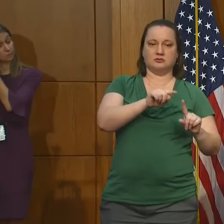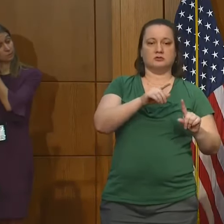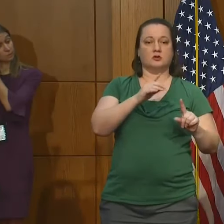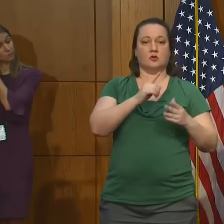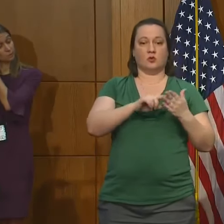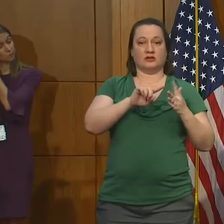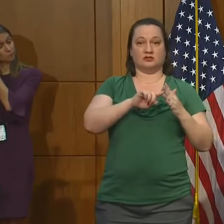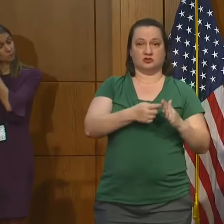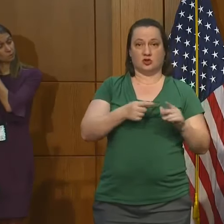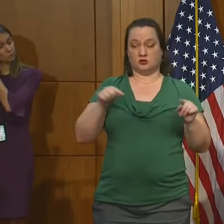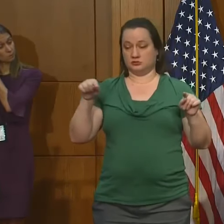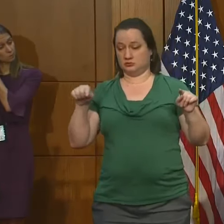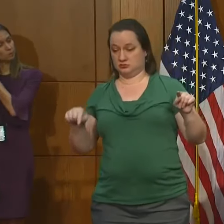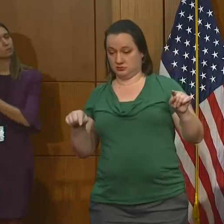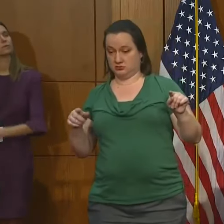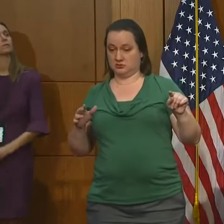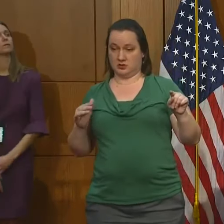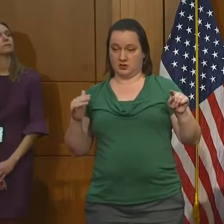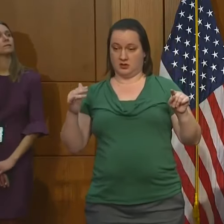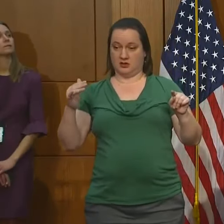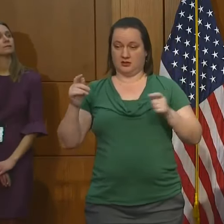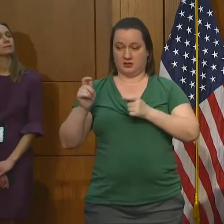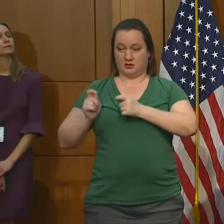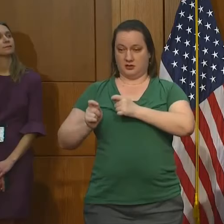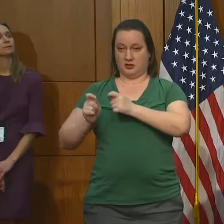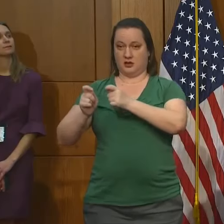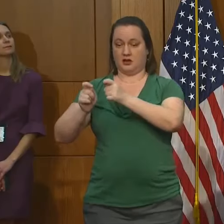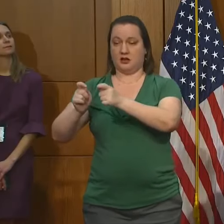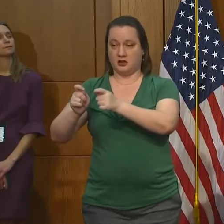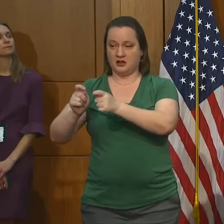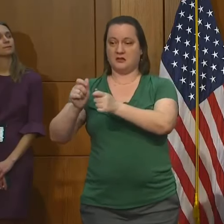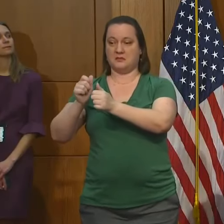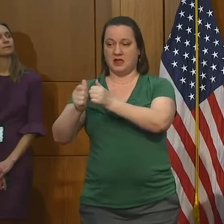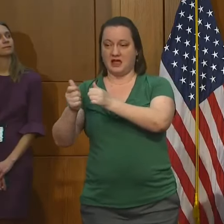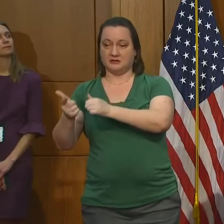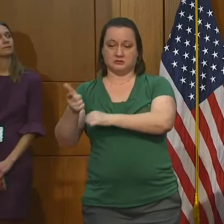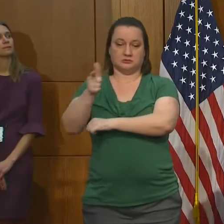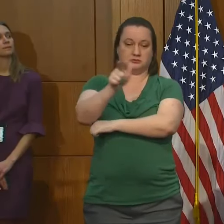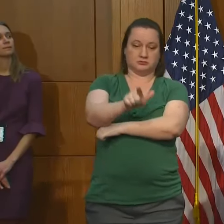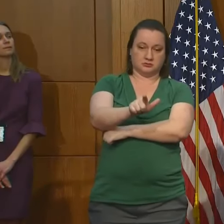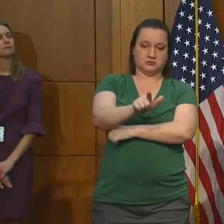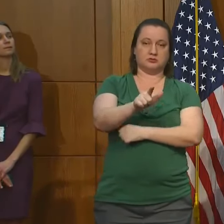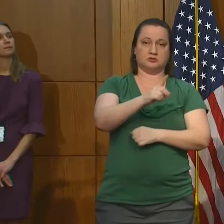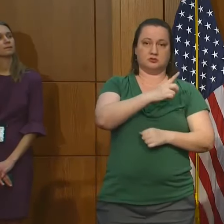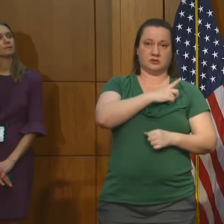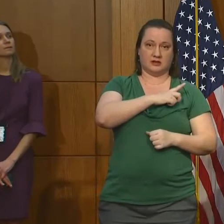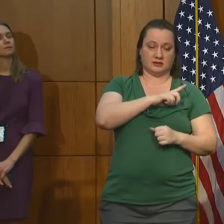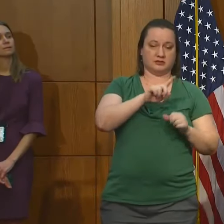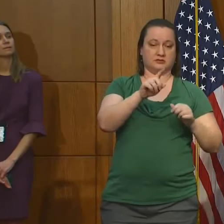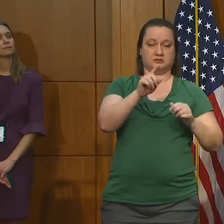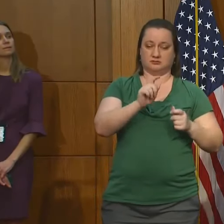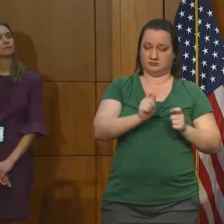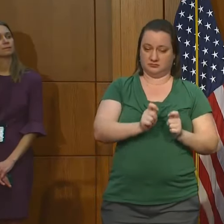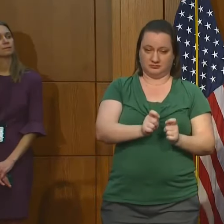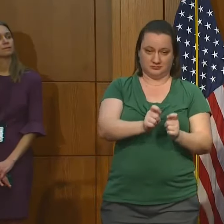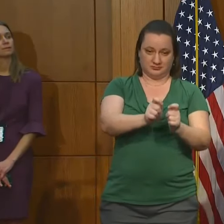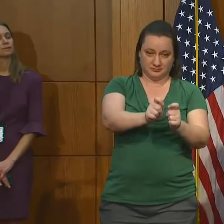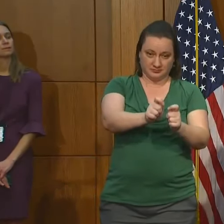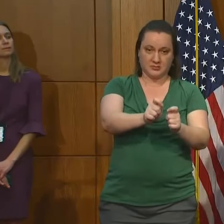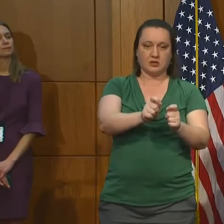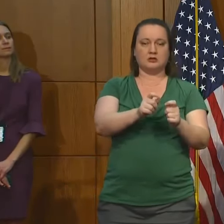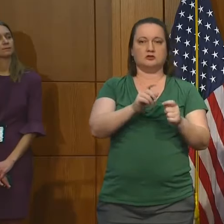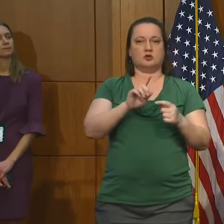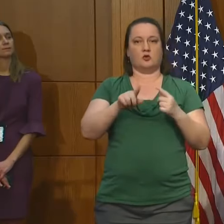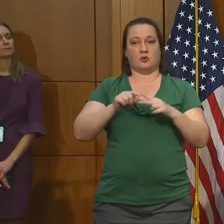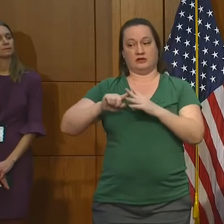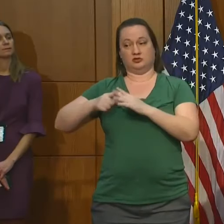look totally different by the time it gets through that vetting process and gets to my desk. And so it's